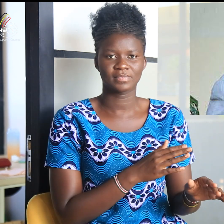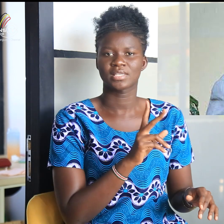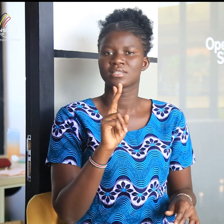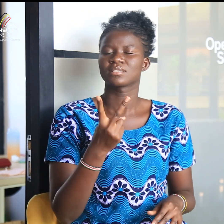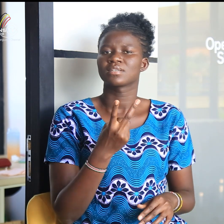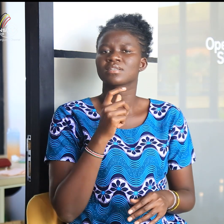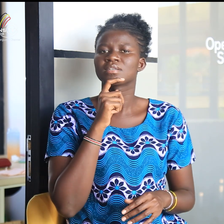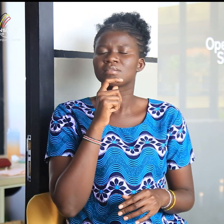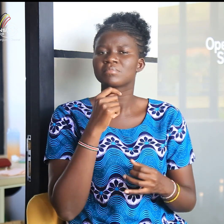Our next story.